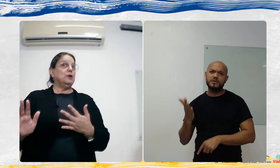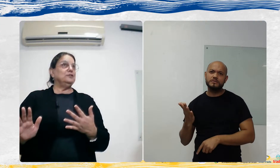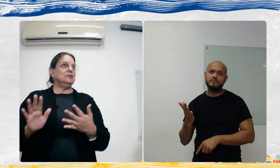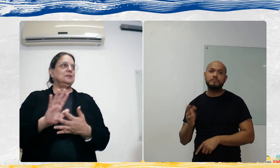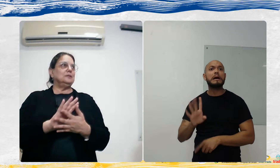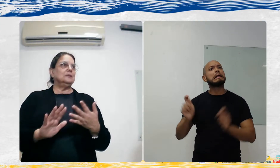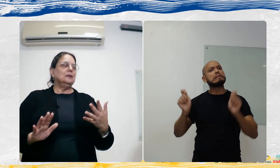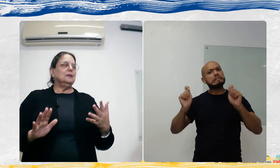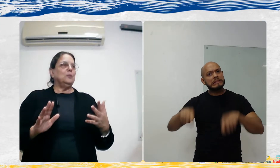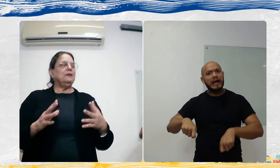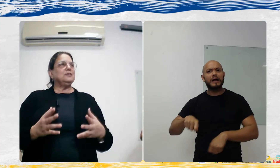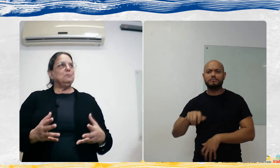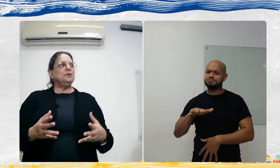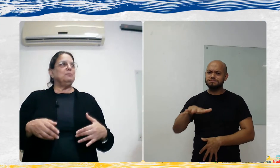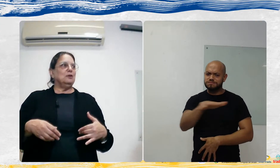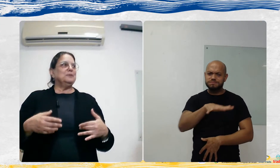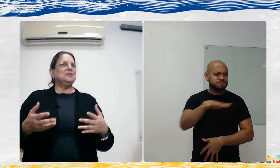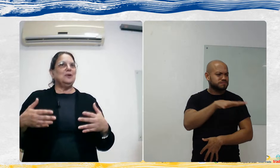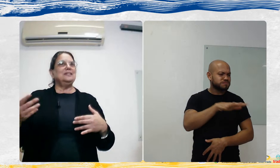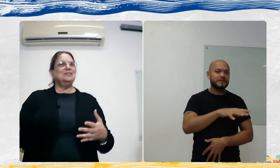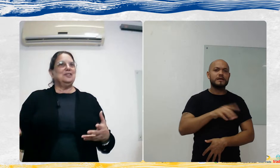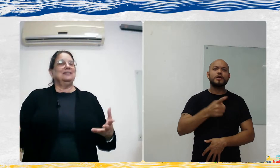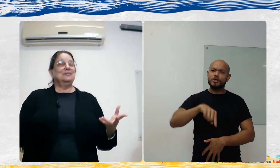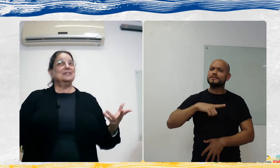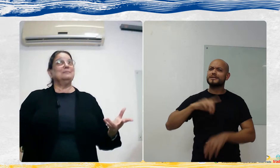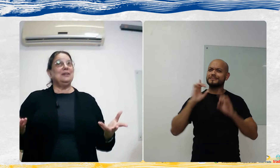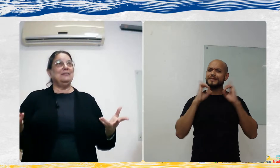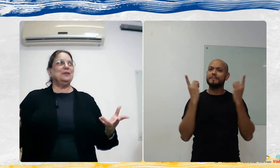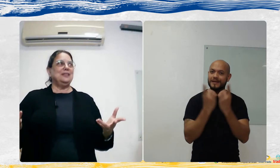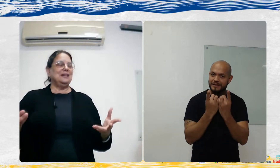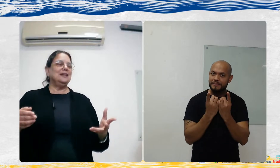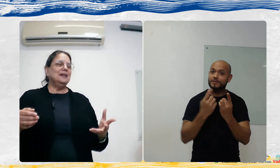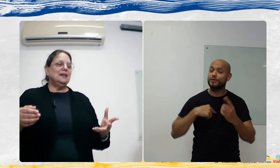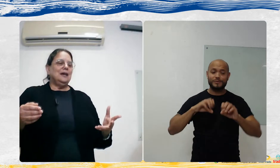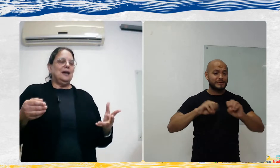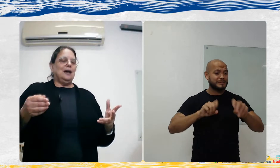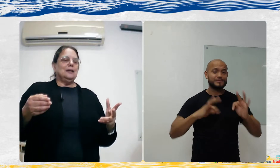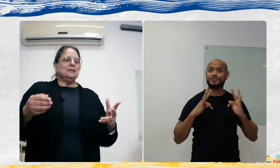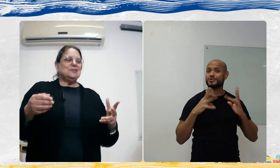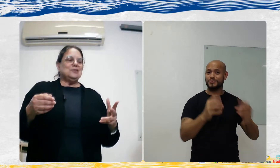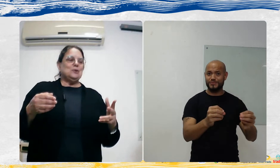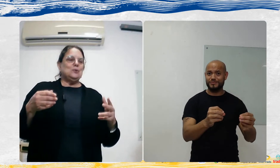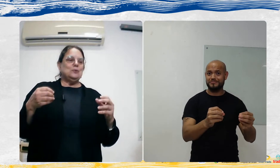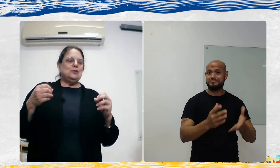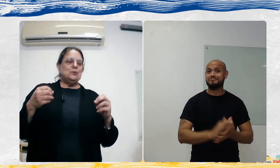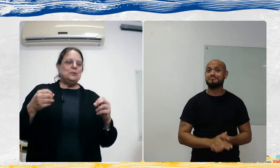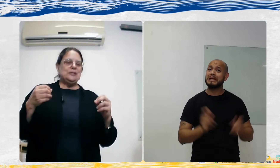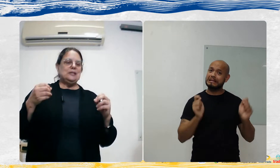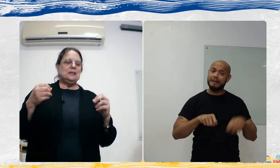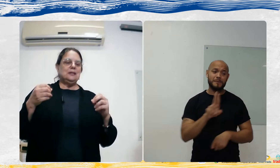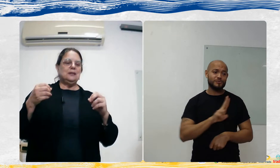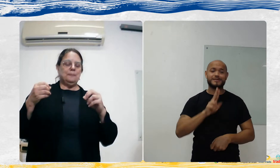the branches. We have a small department, so I teach just about everything. And so